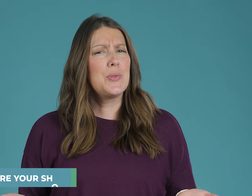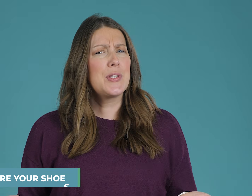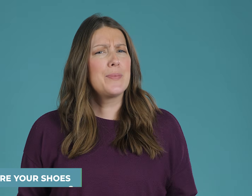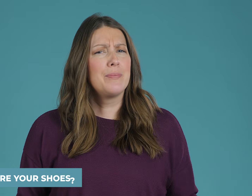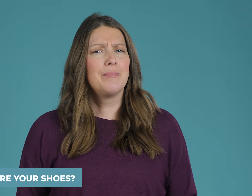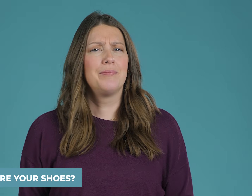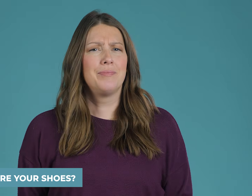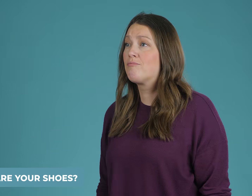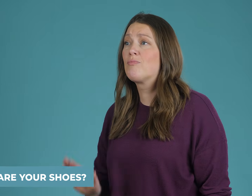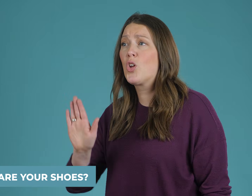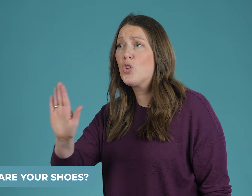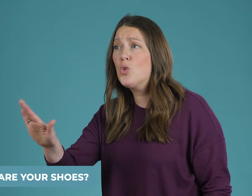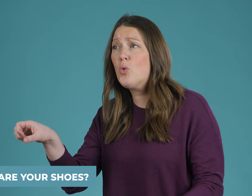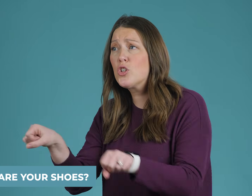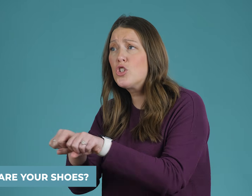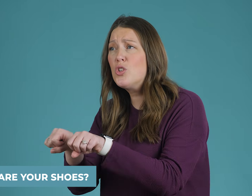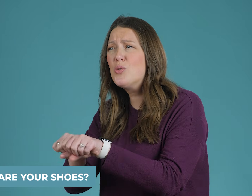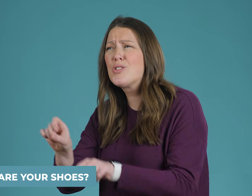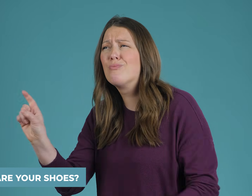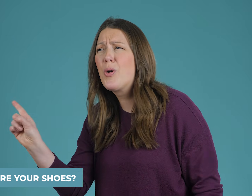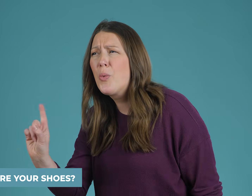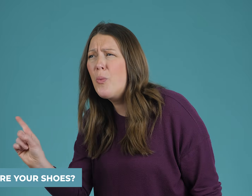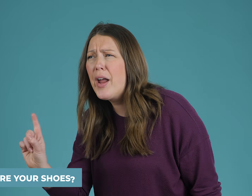shoes? Your shoes? Where?